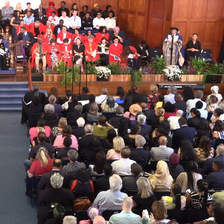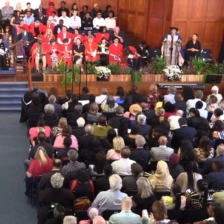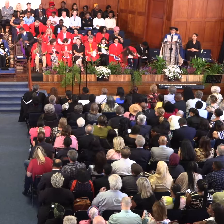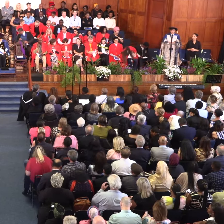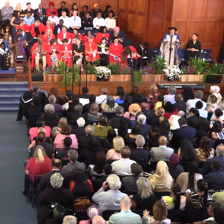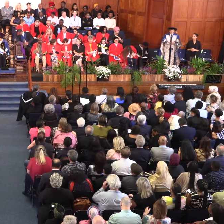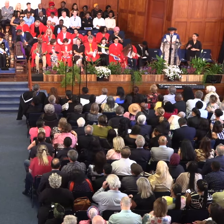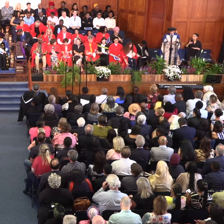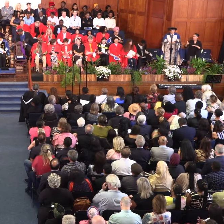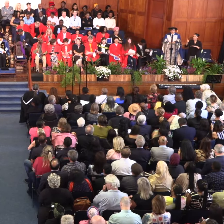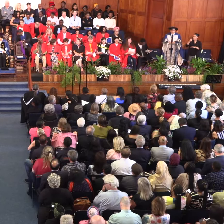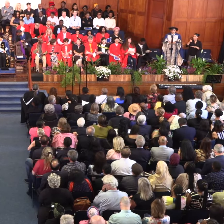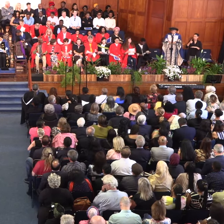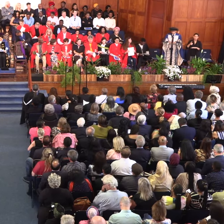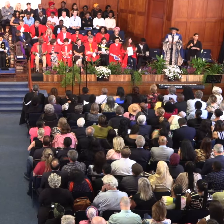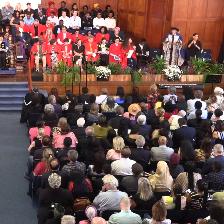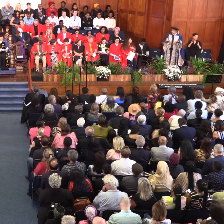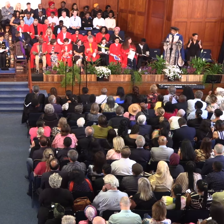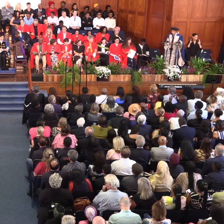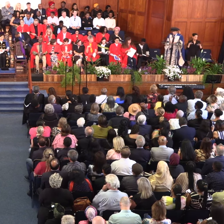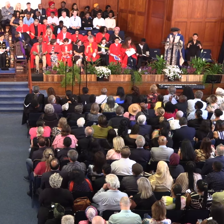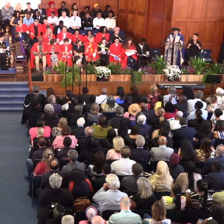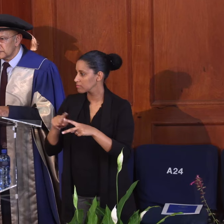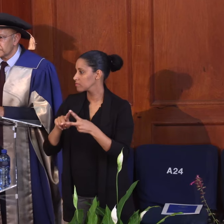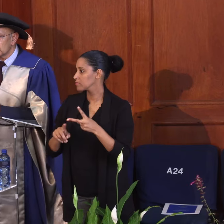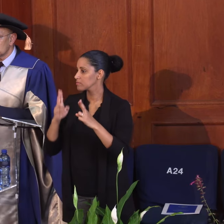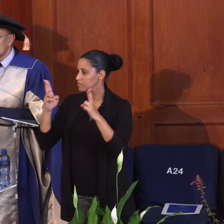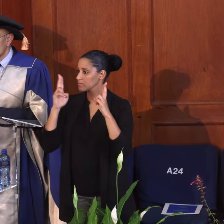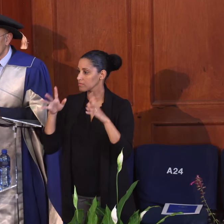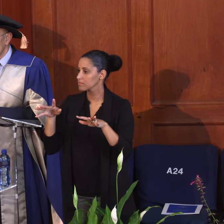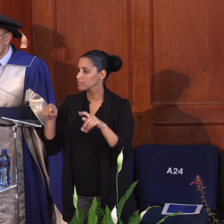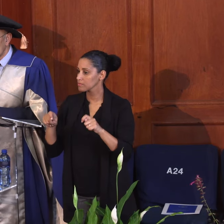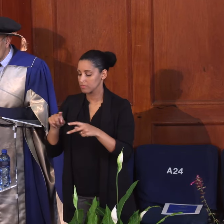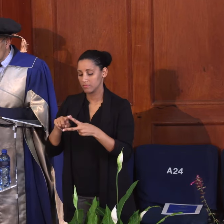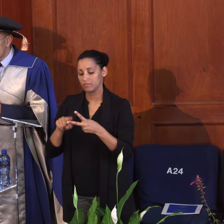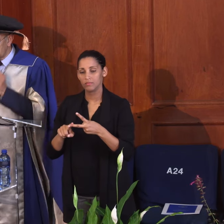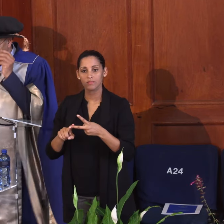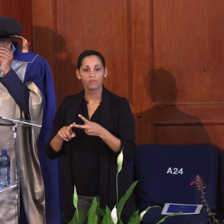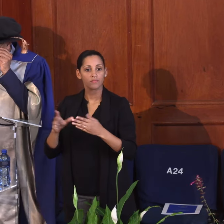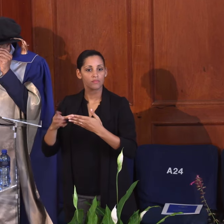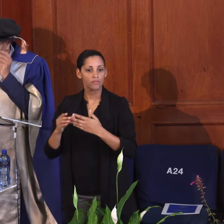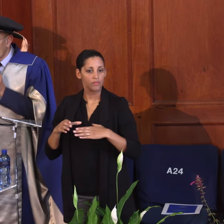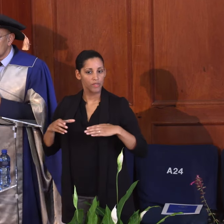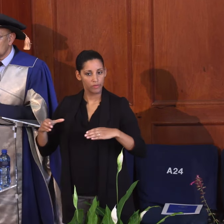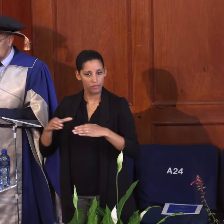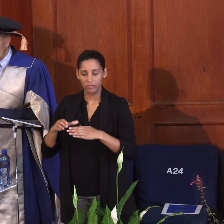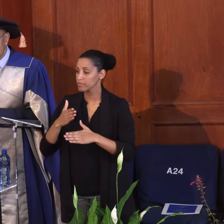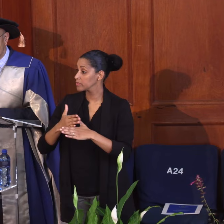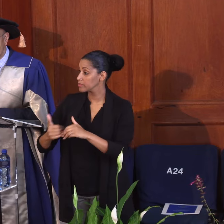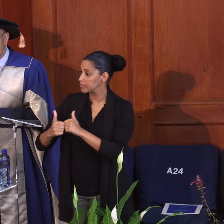Chancellor, the University of Cape Town, members of council, colleagues,